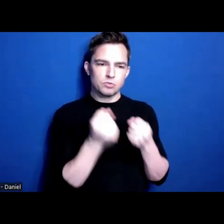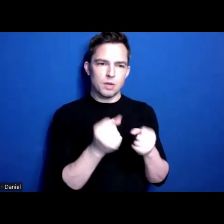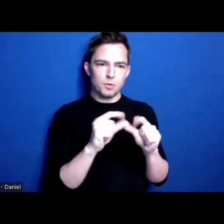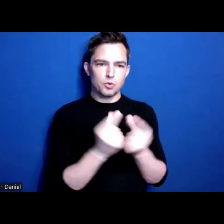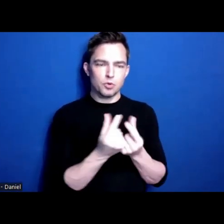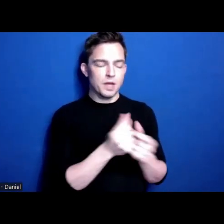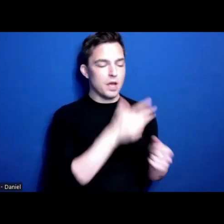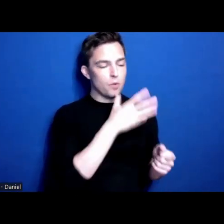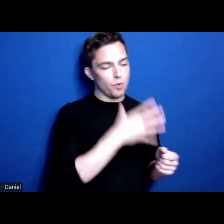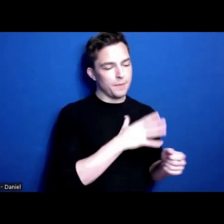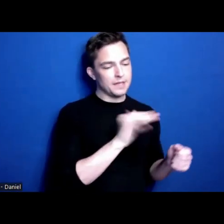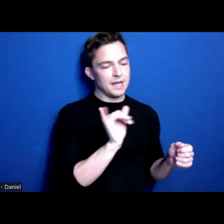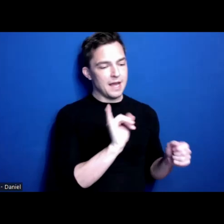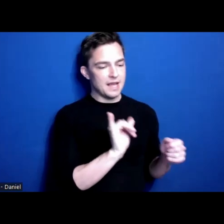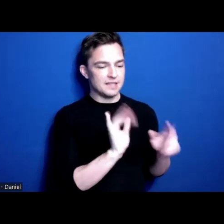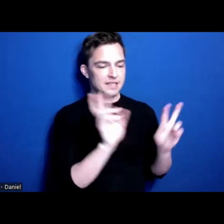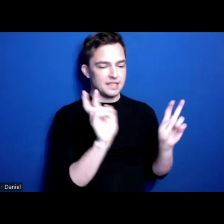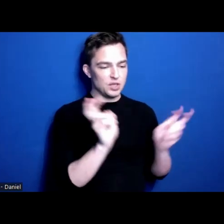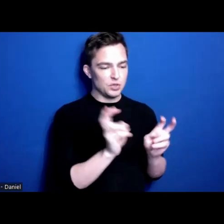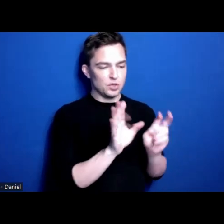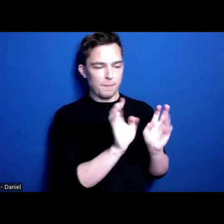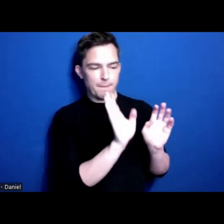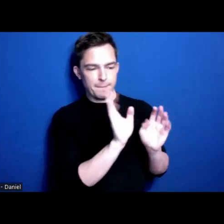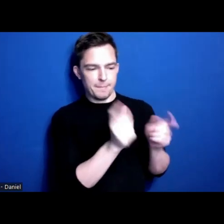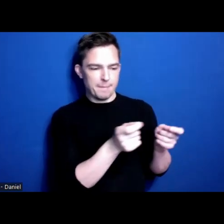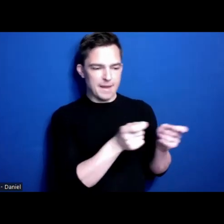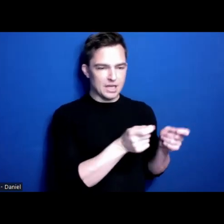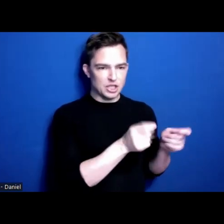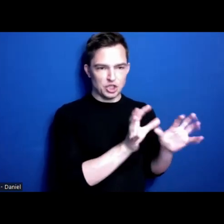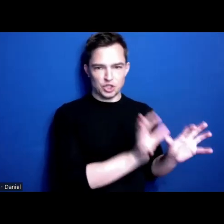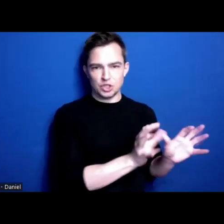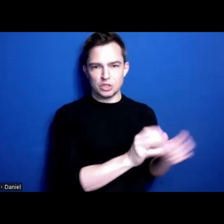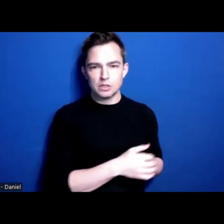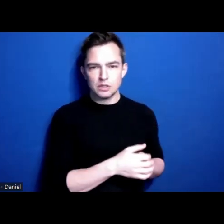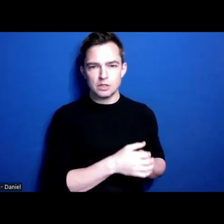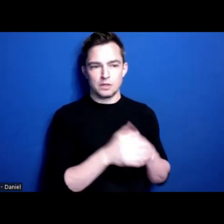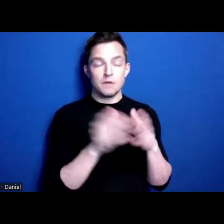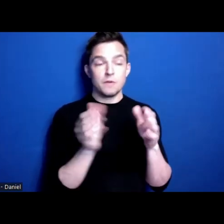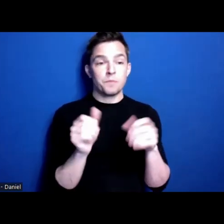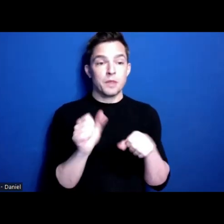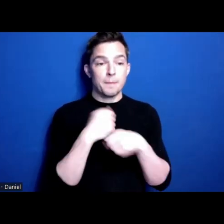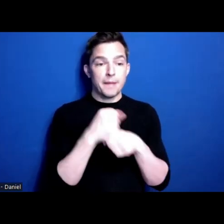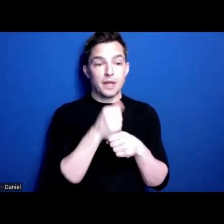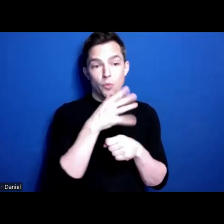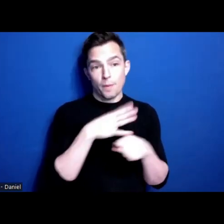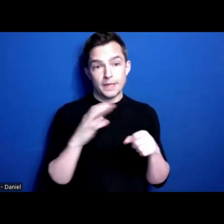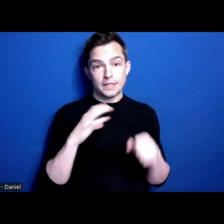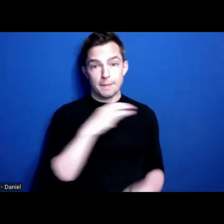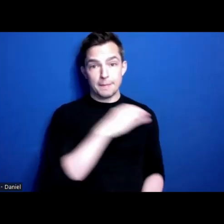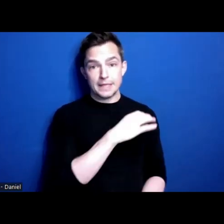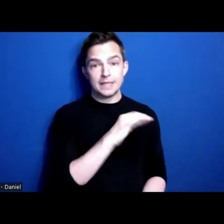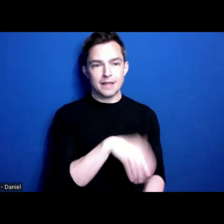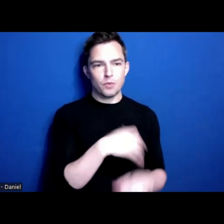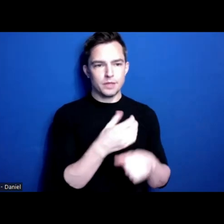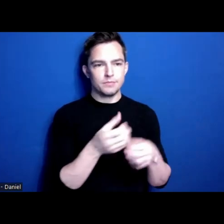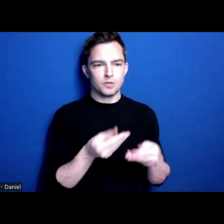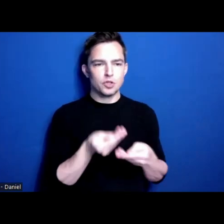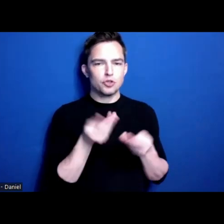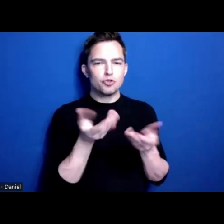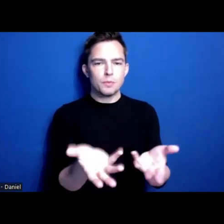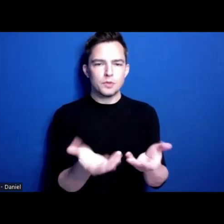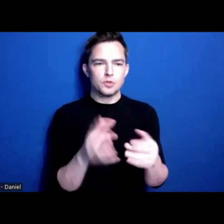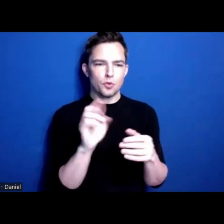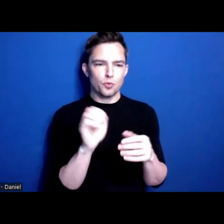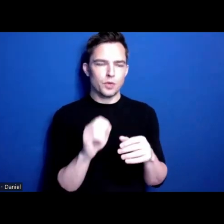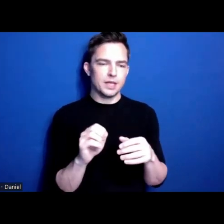an issue to be managed. Going along with the idea of forming a women's committee would have contributed to the resettlement